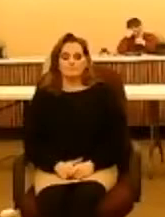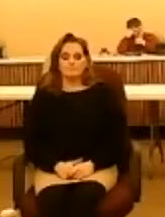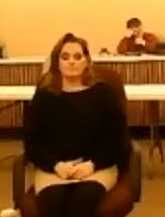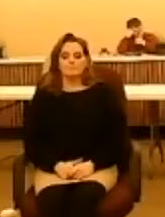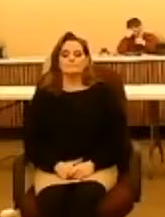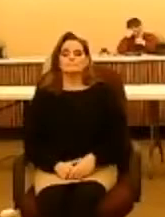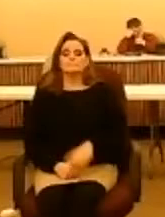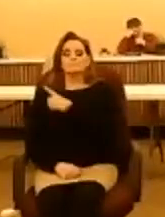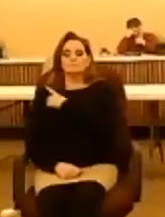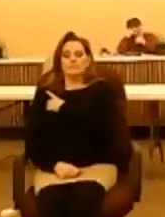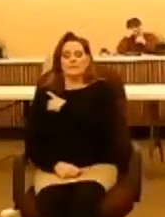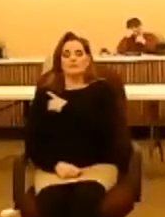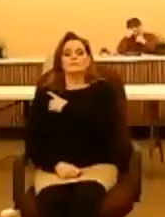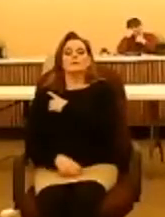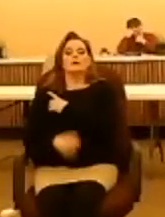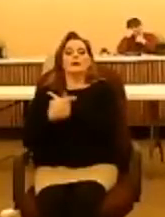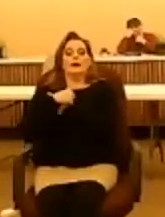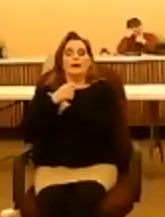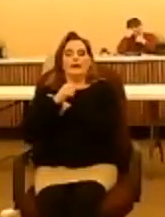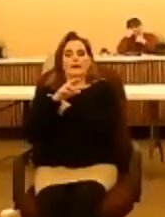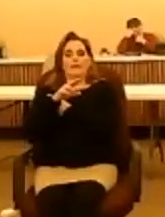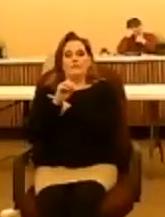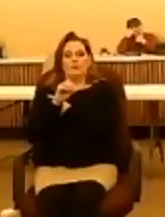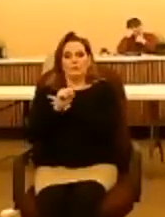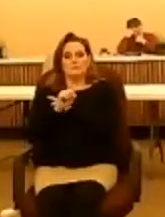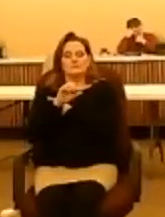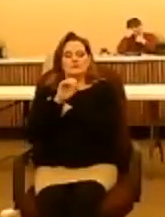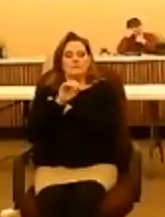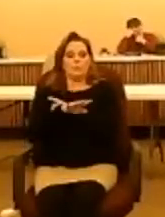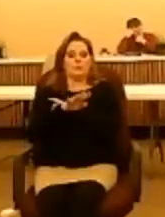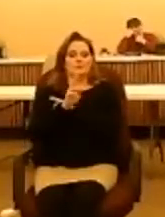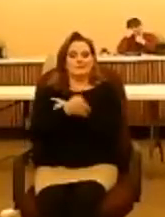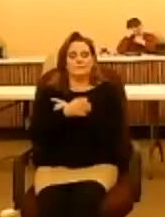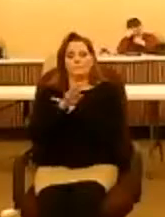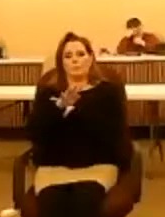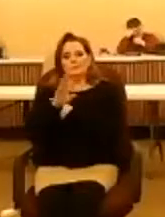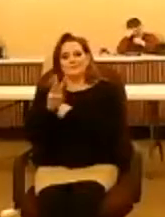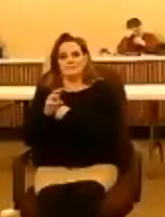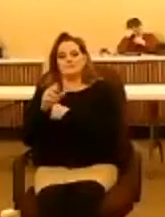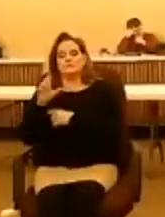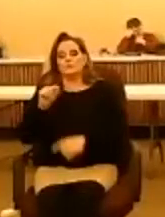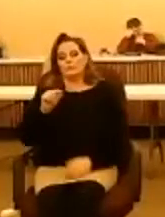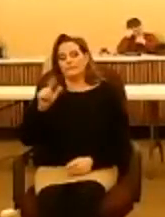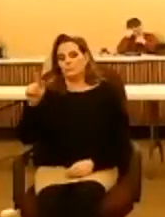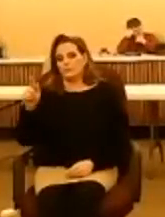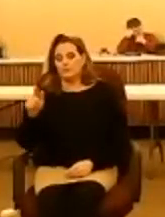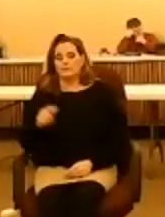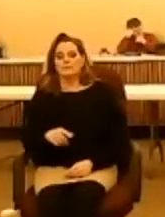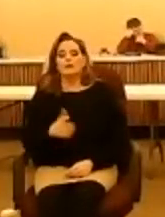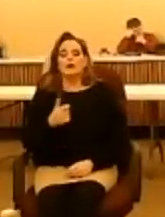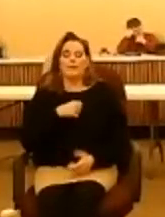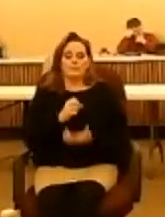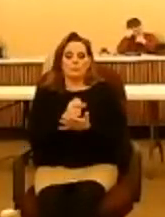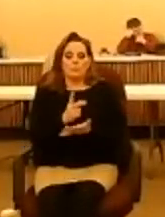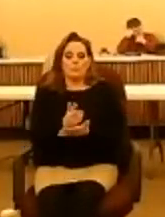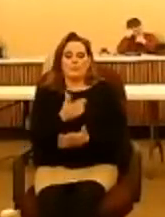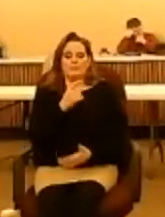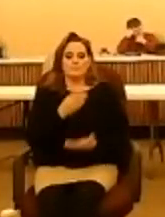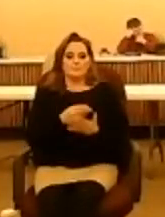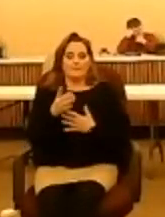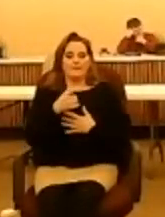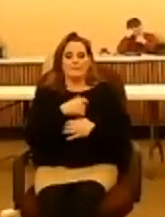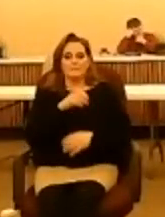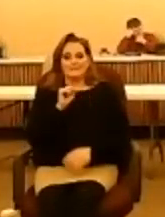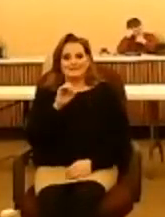Mr. Supervisor, fellow town board members, I have resolution 4-46, 2021 to authorize the purchase of a